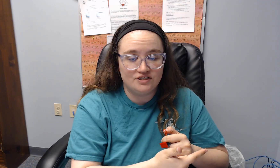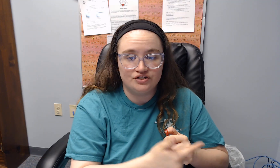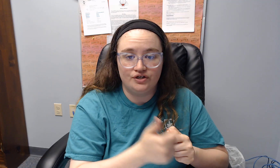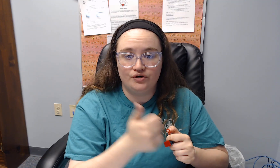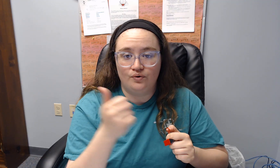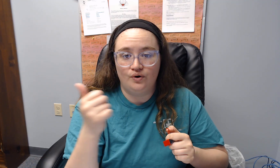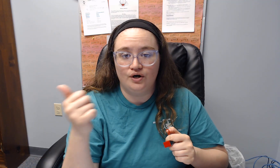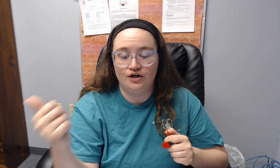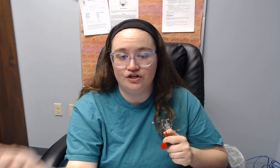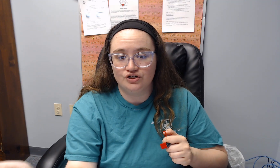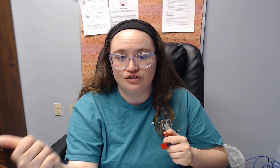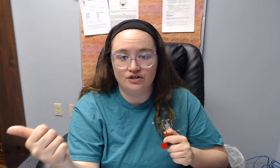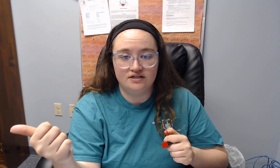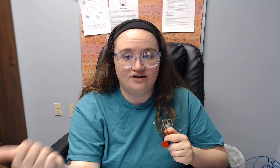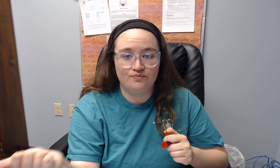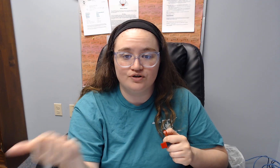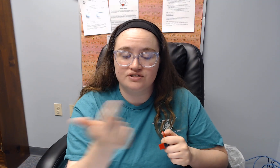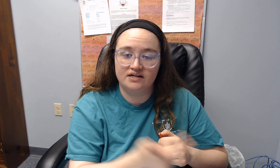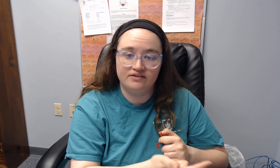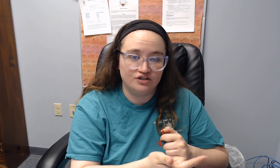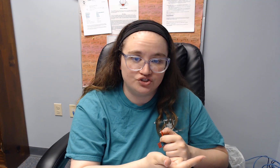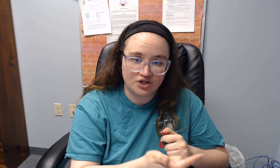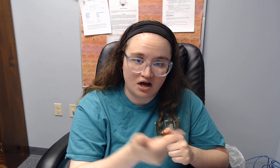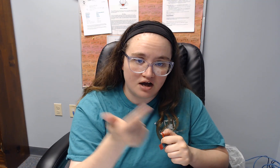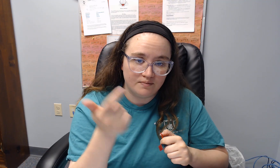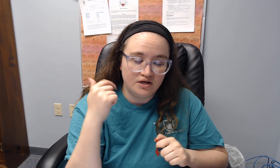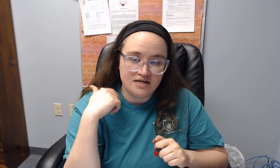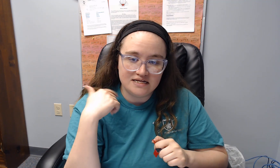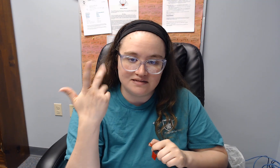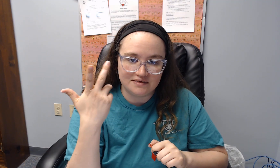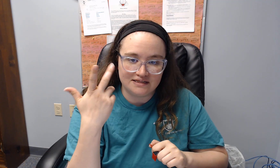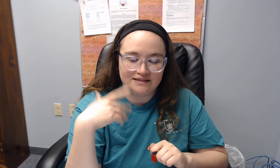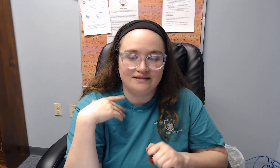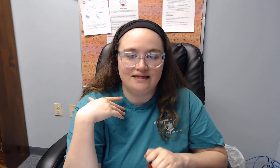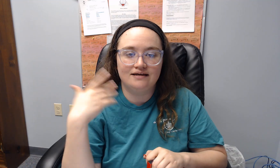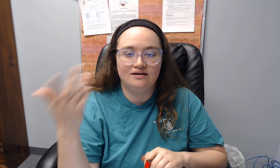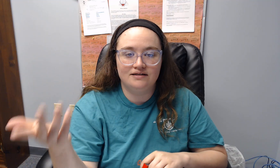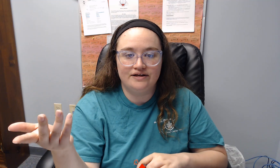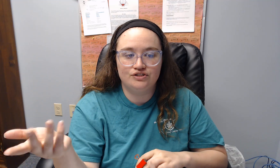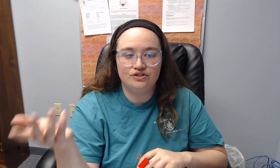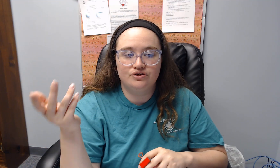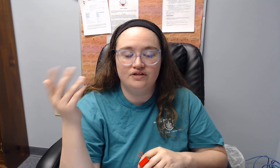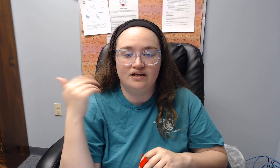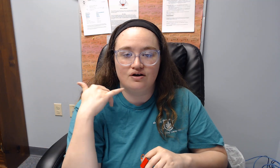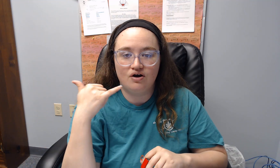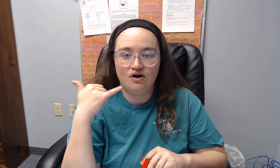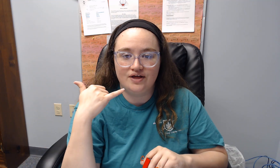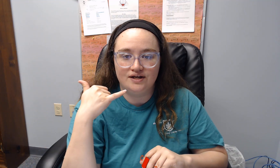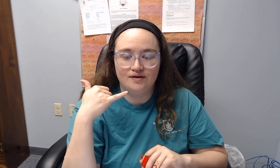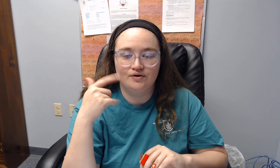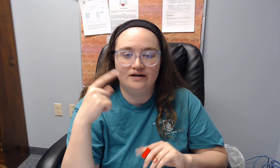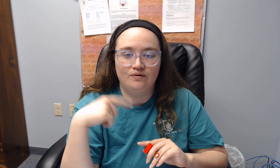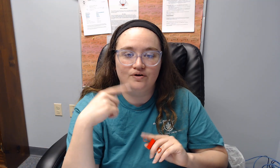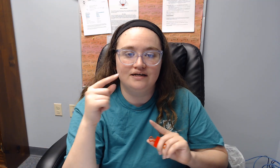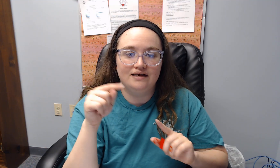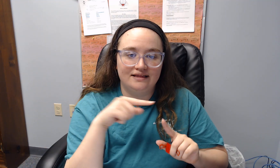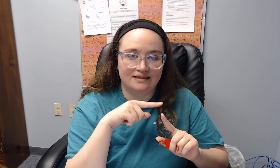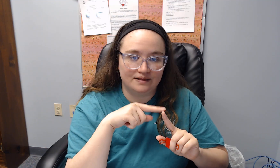patient, or you're a deaf person in their job, something like that, they can call that number and it will connect them to